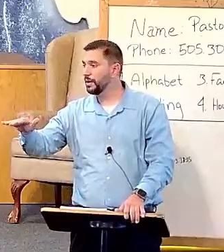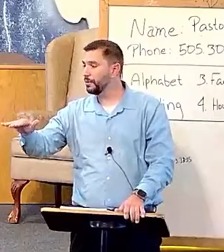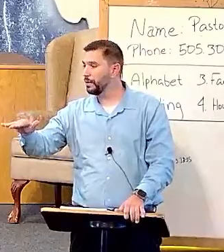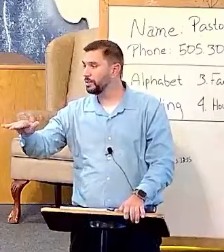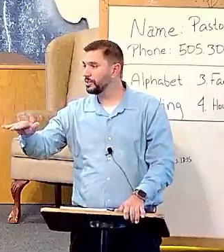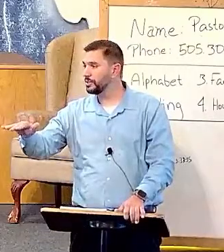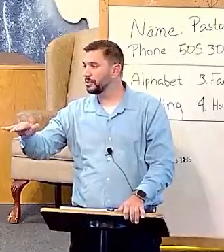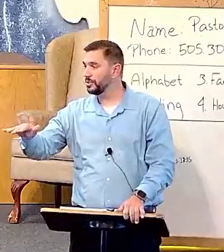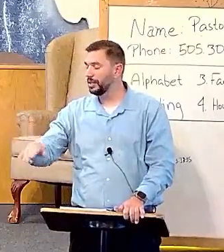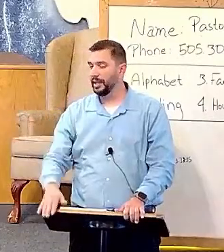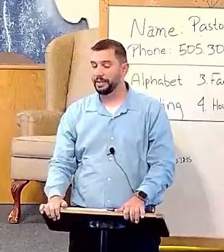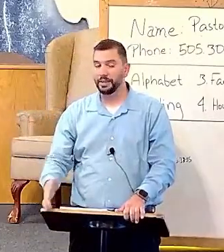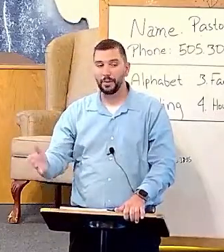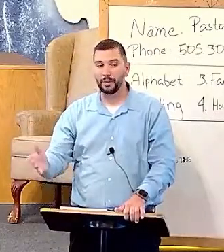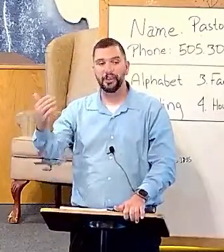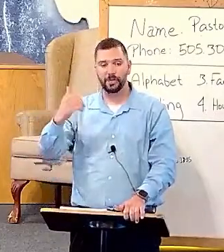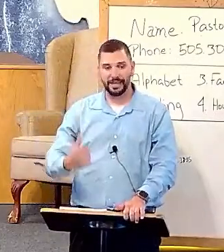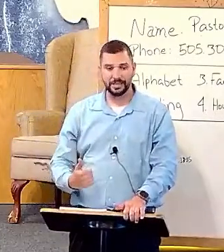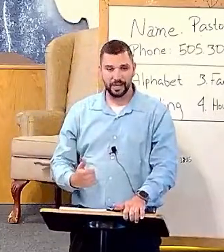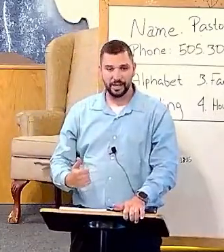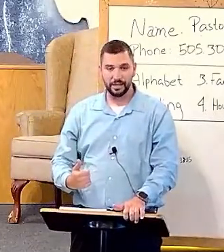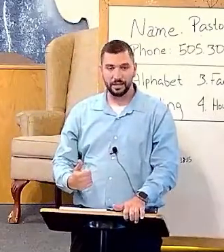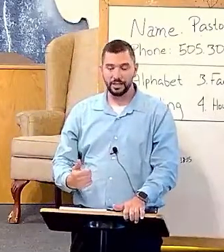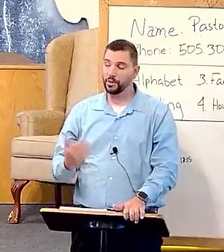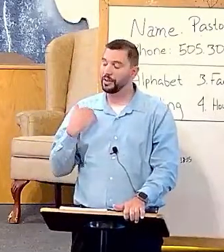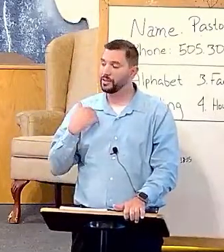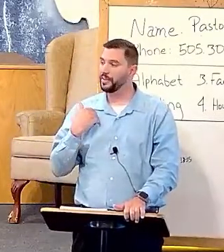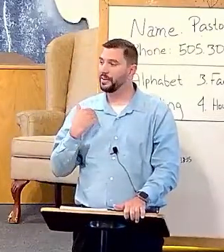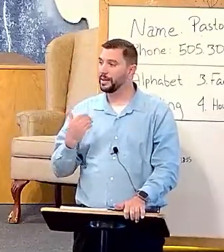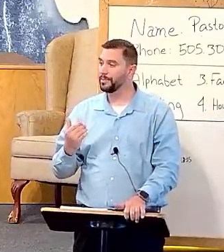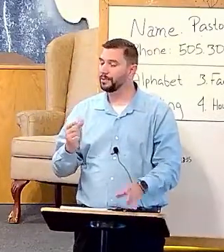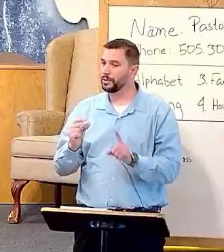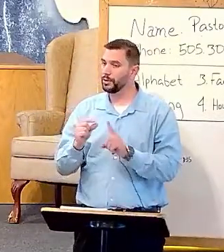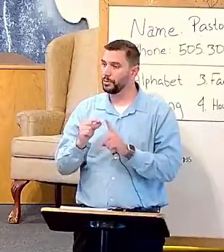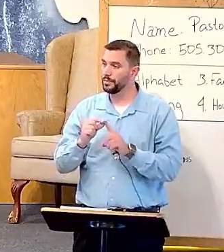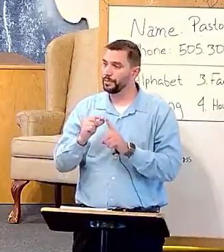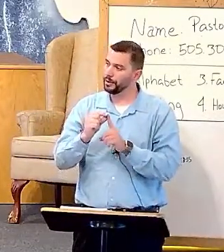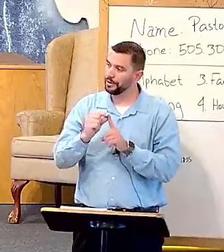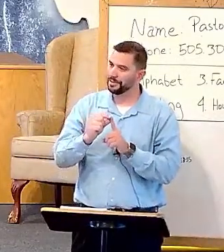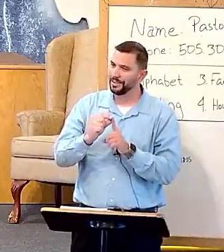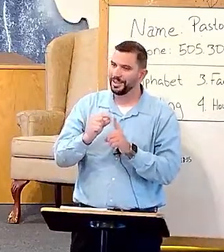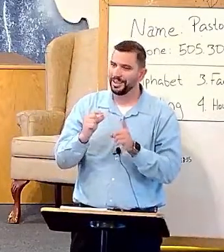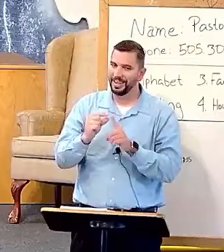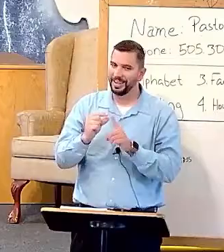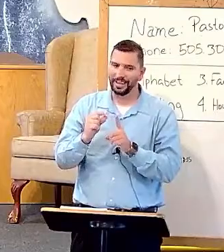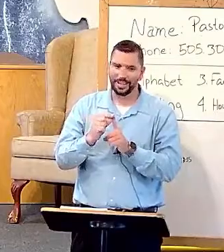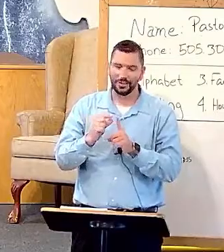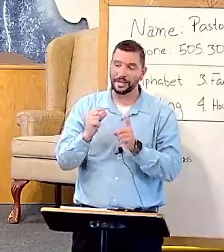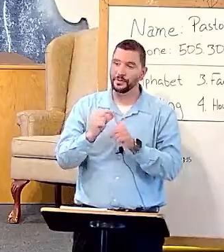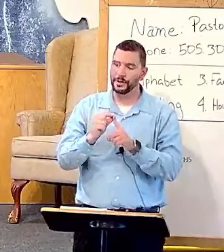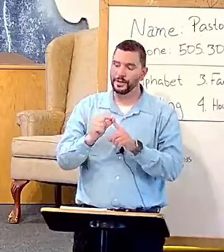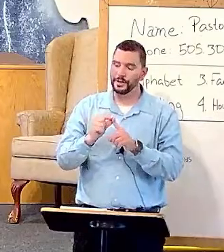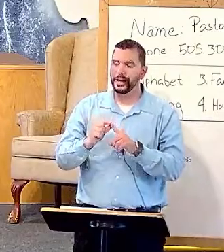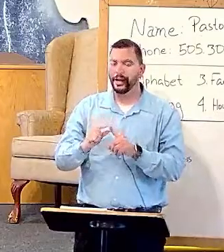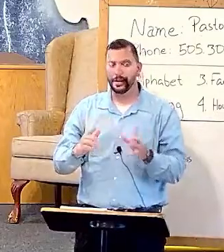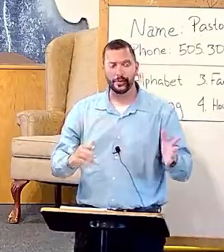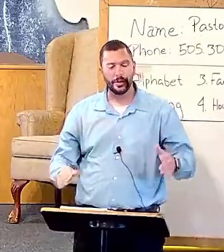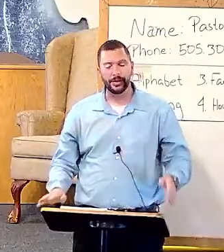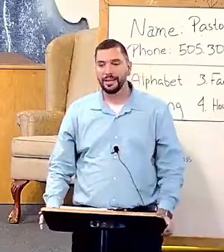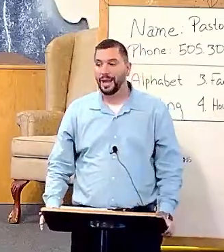was. And then they would teach me that sign. And so I thought it was very helpful to know the word for word. And so that's word. Another one,